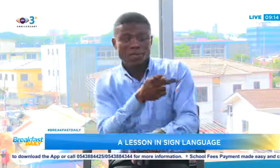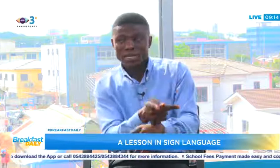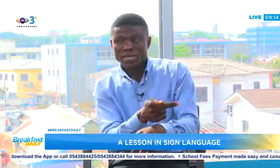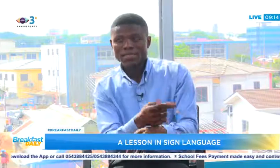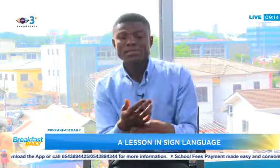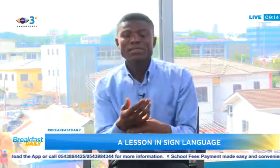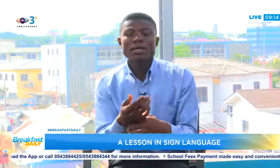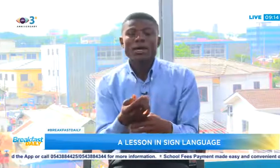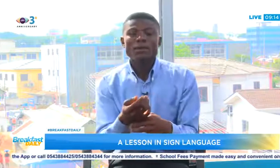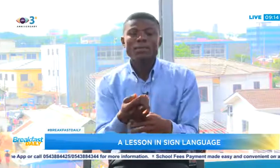pregnant,